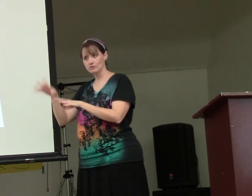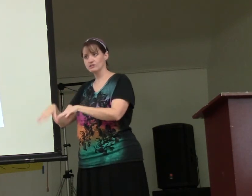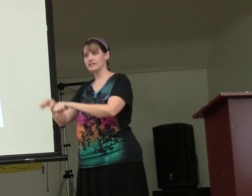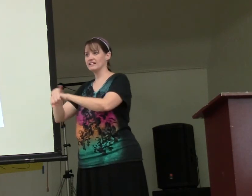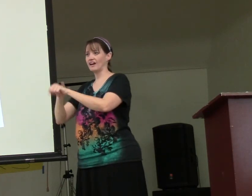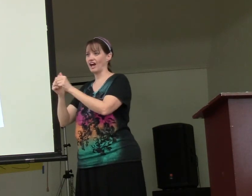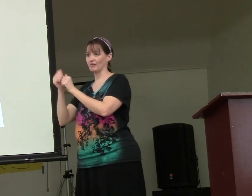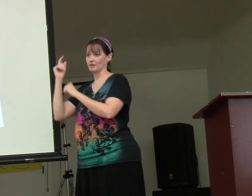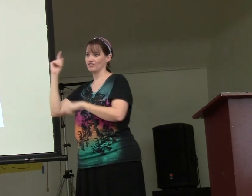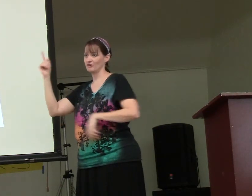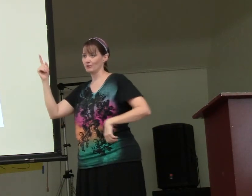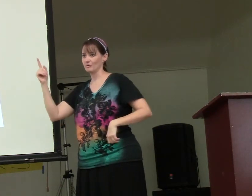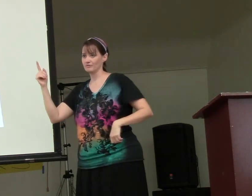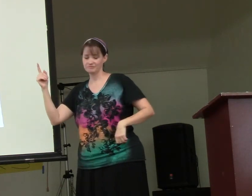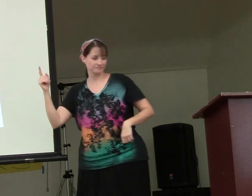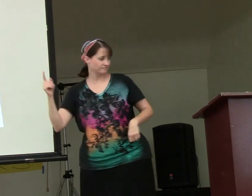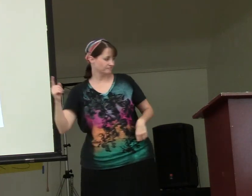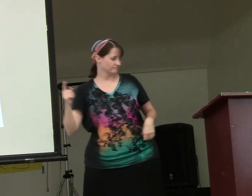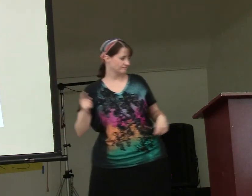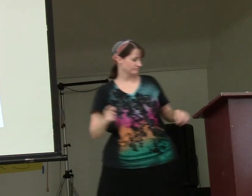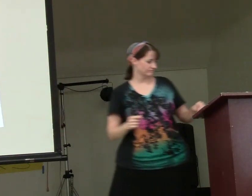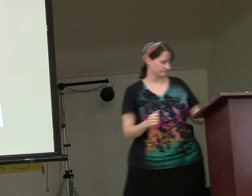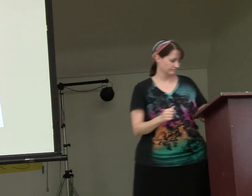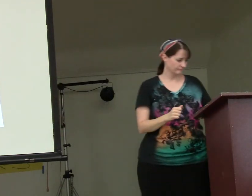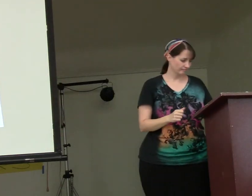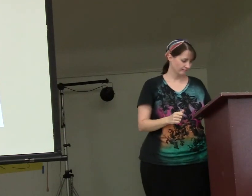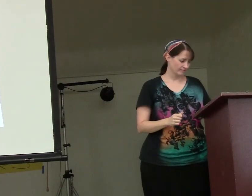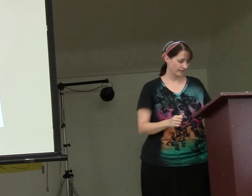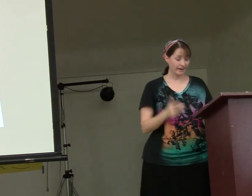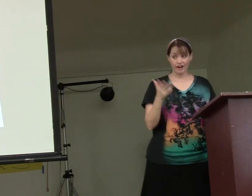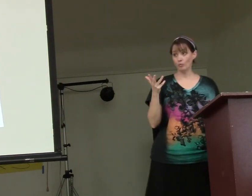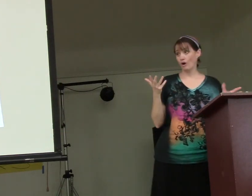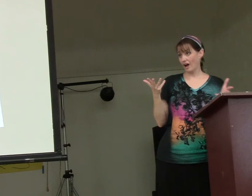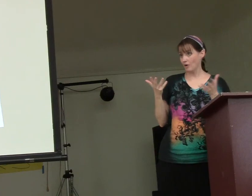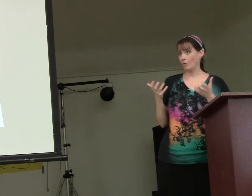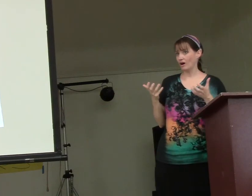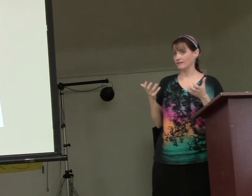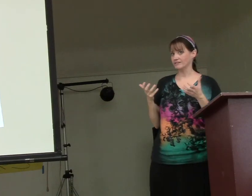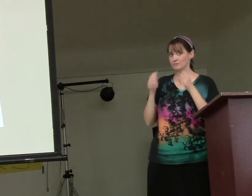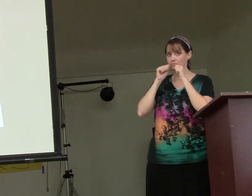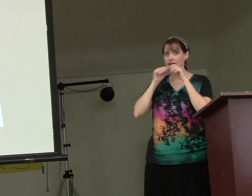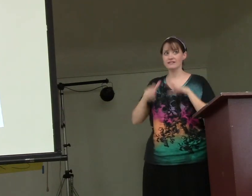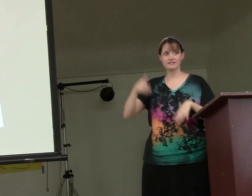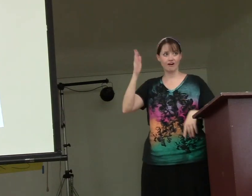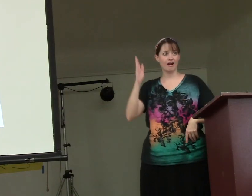to take time with you. And I want to bless God.